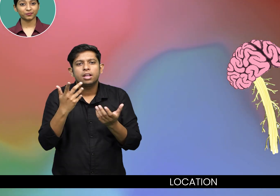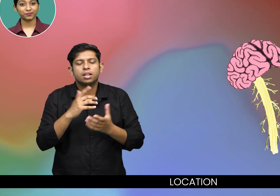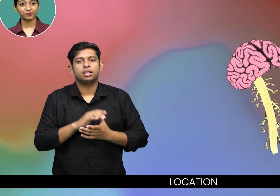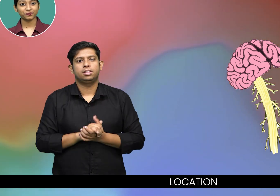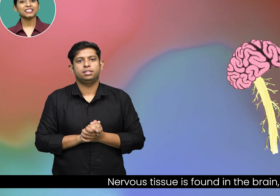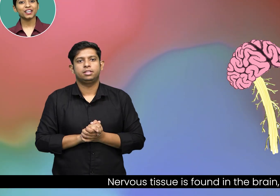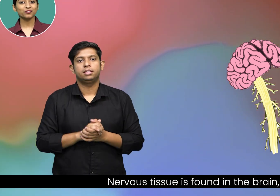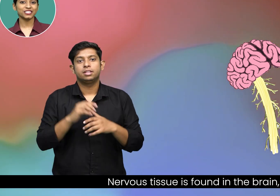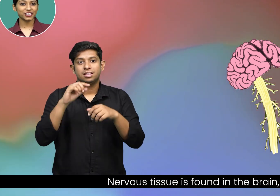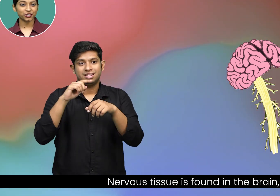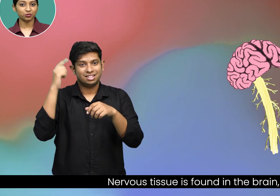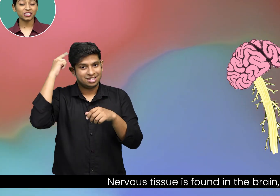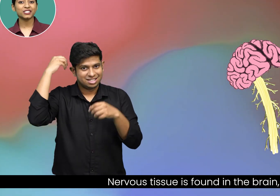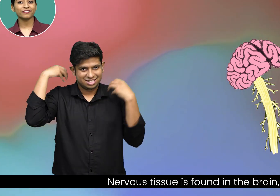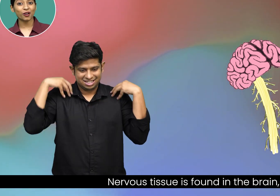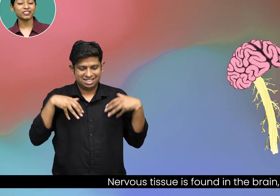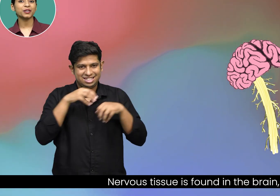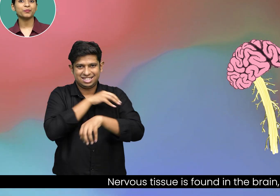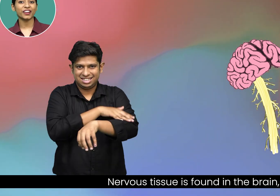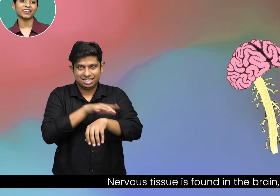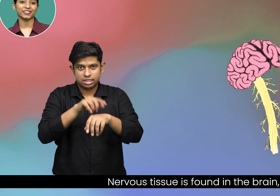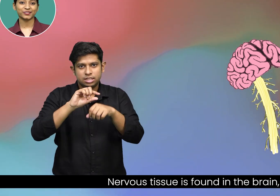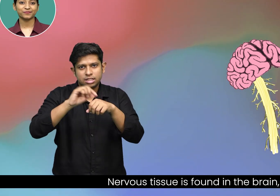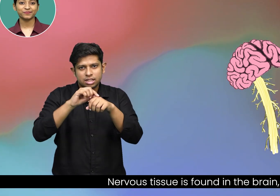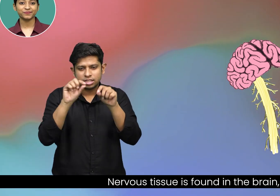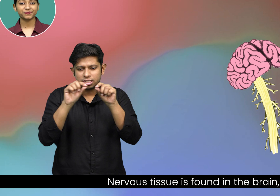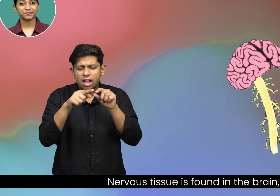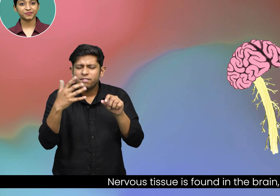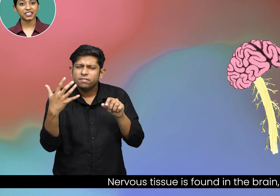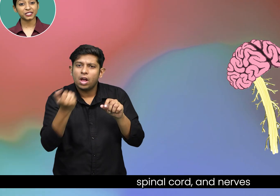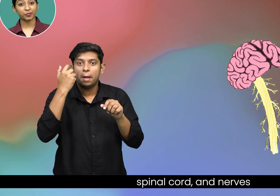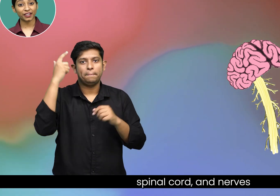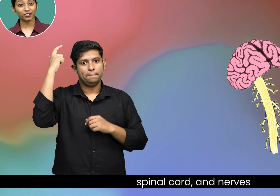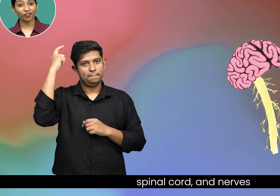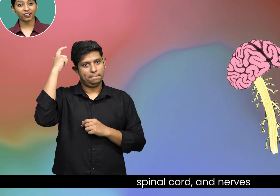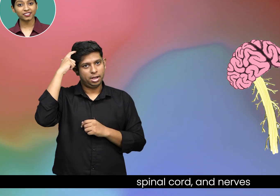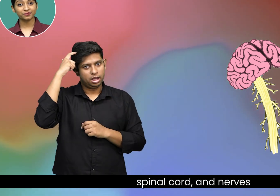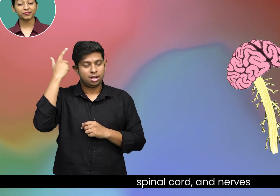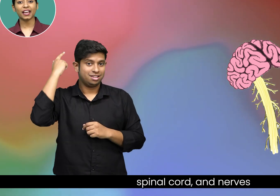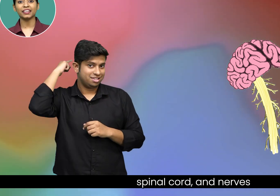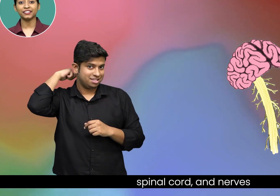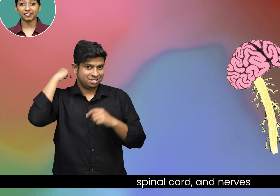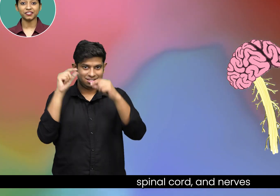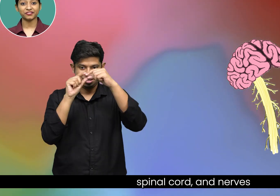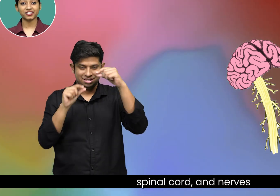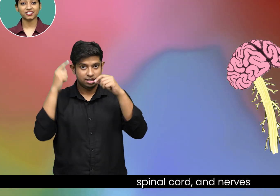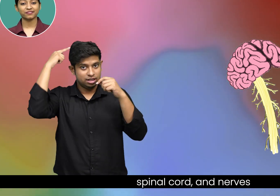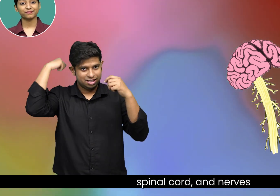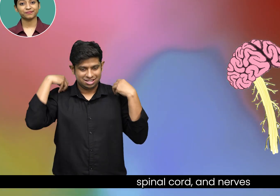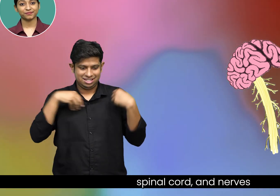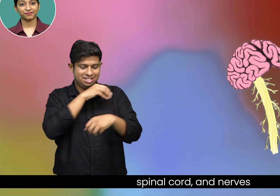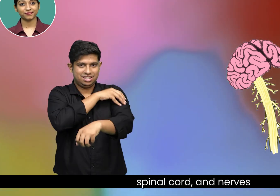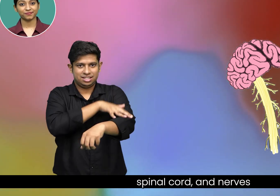Location. Nervous tissue is found in the brain, spinal cord, and